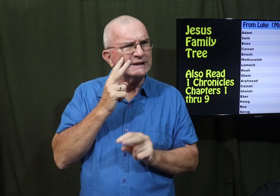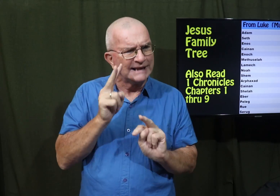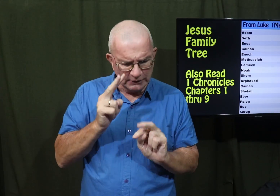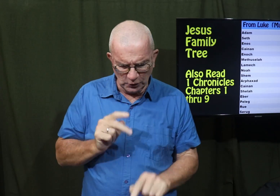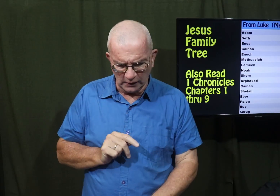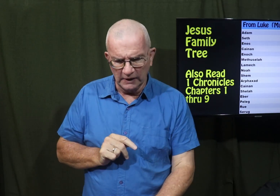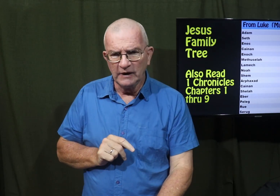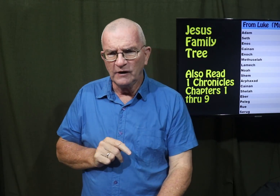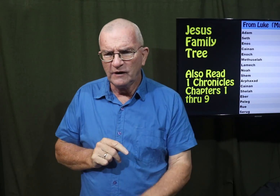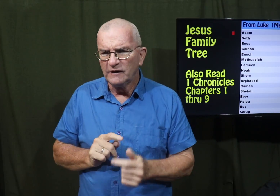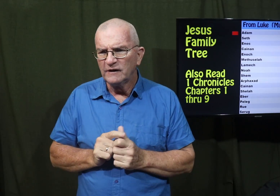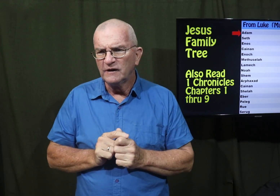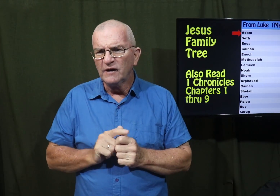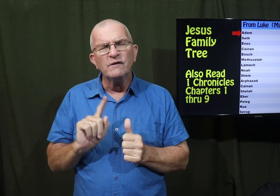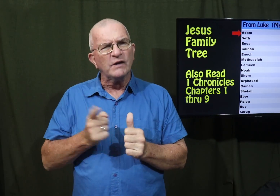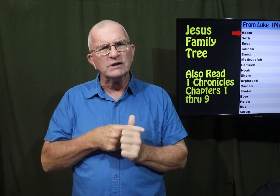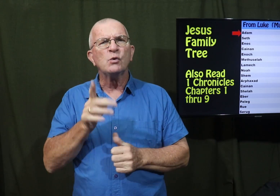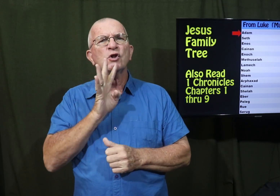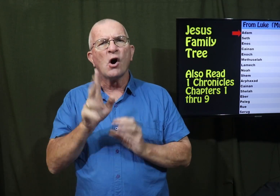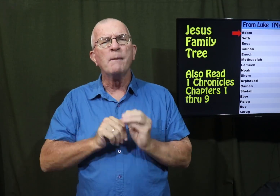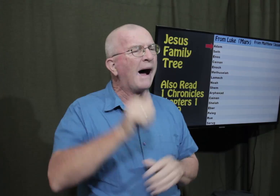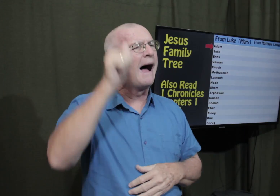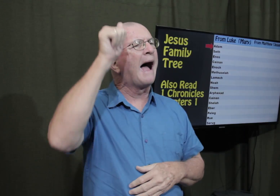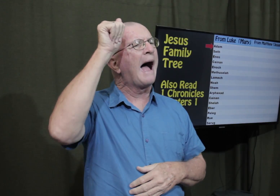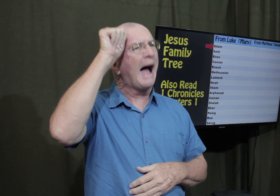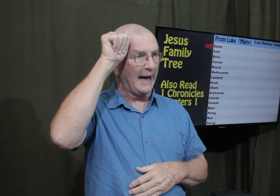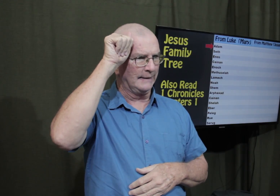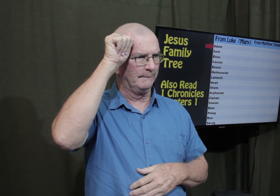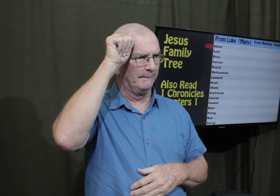So let's take a look. First, we want to talk about Adam.